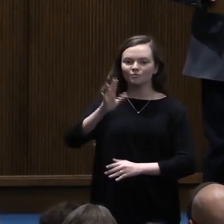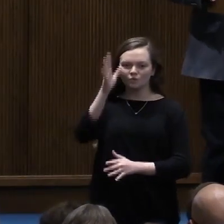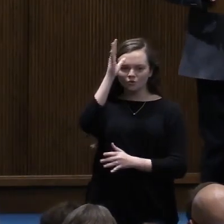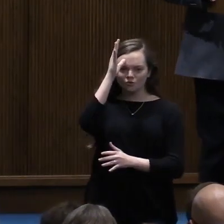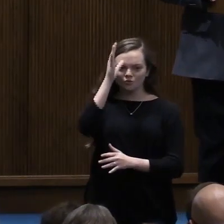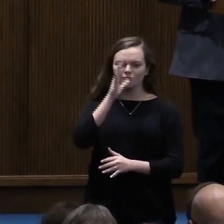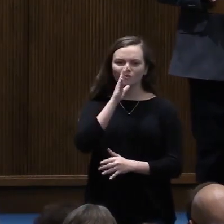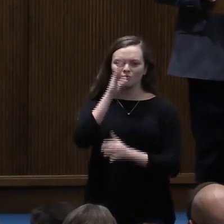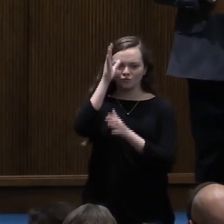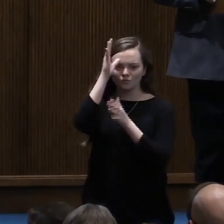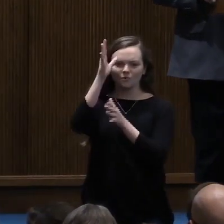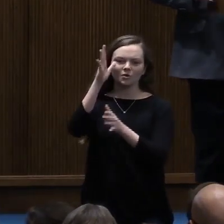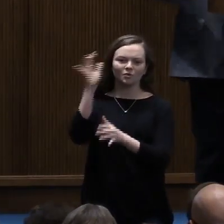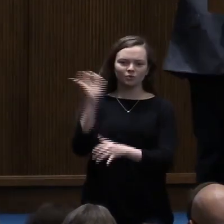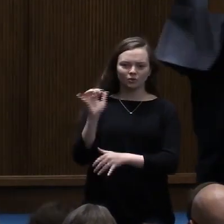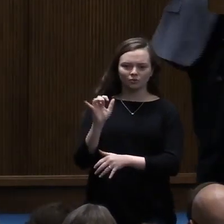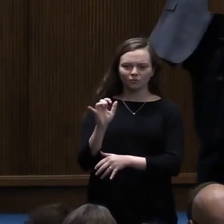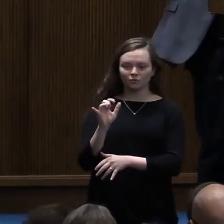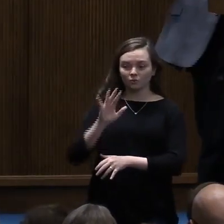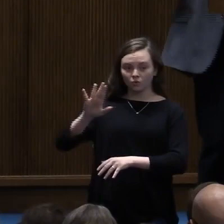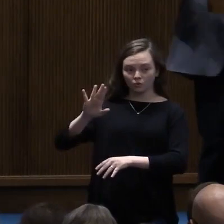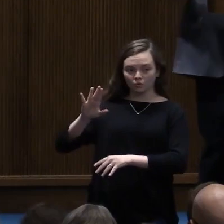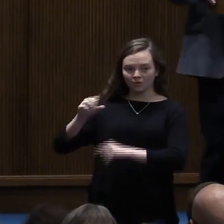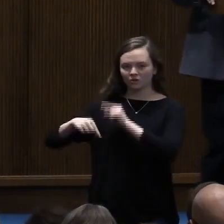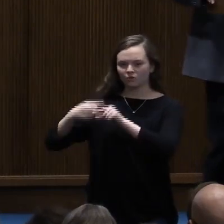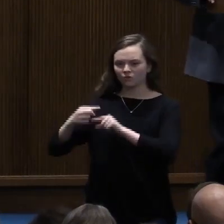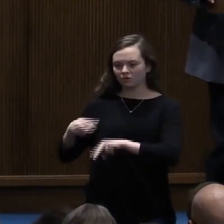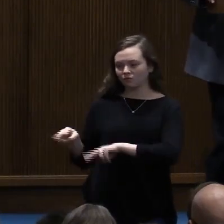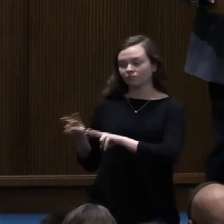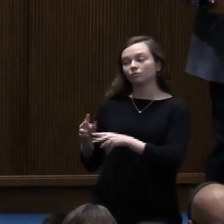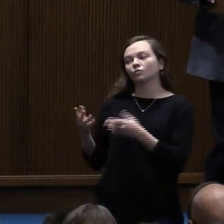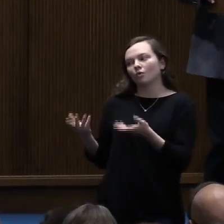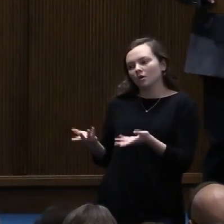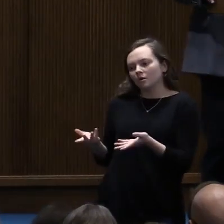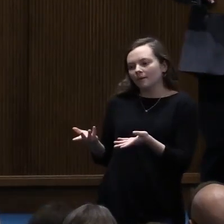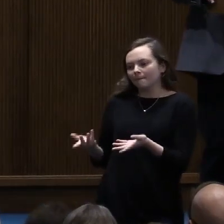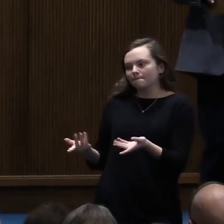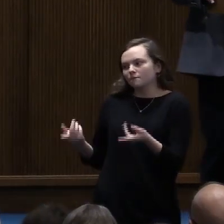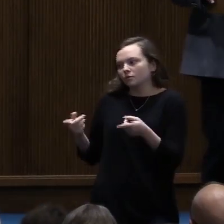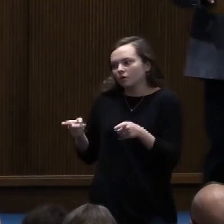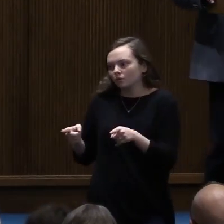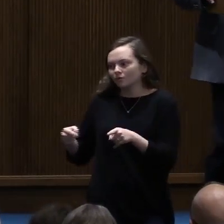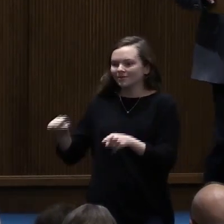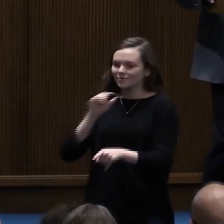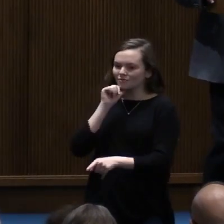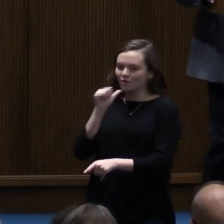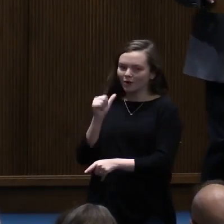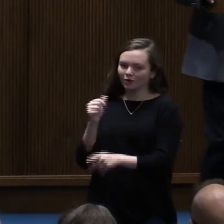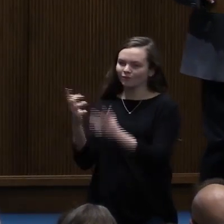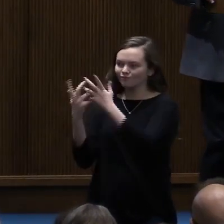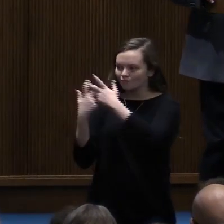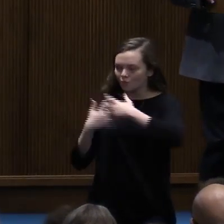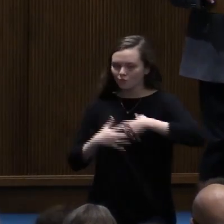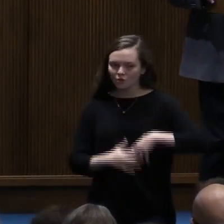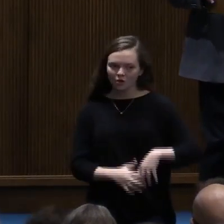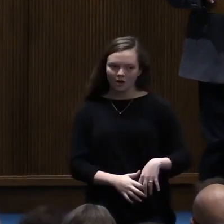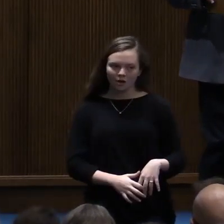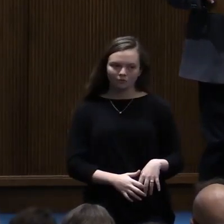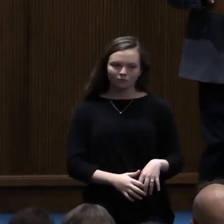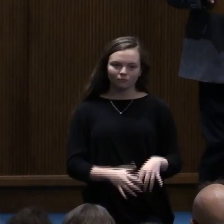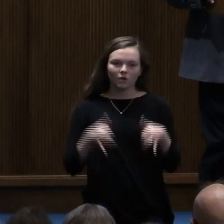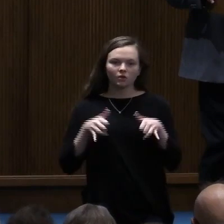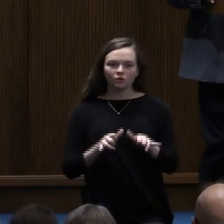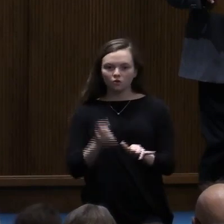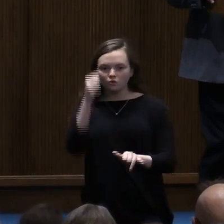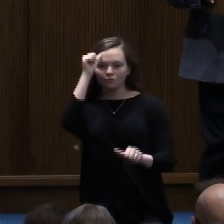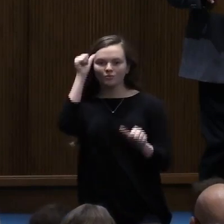When they looked at your generation, they went, well, here it goes. You know, this isn't going to work. I still remember when